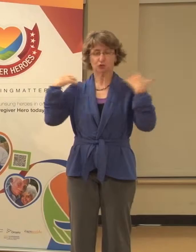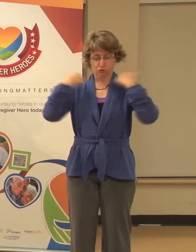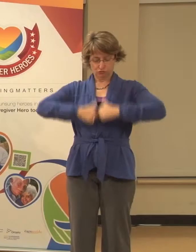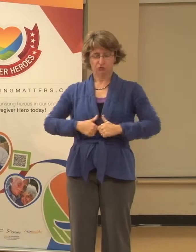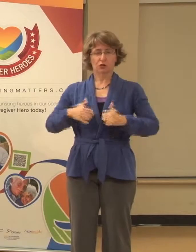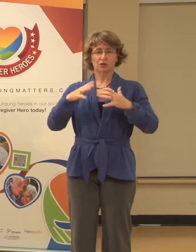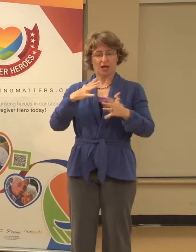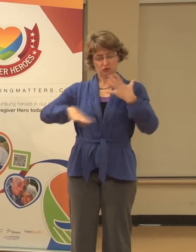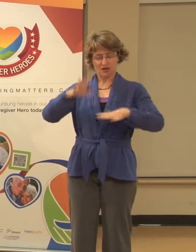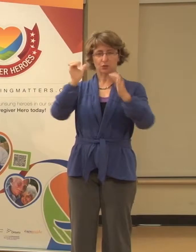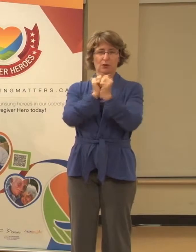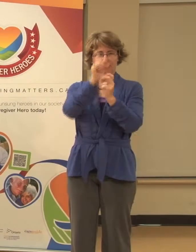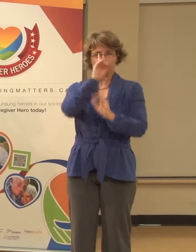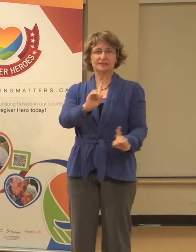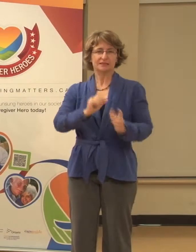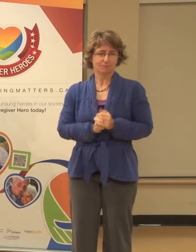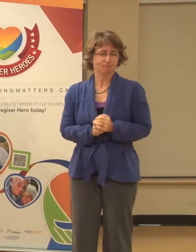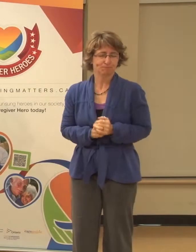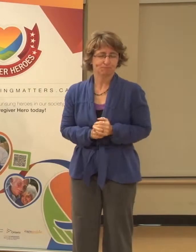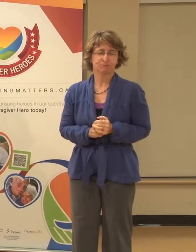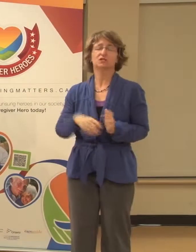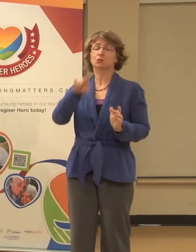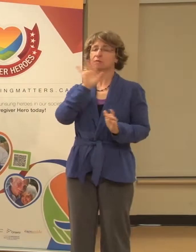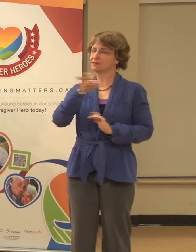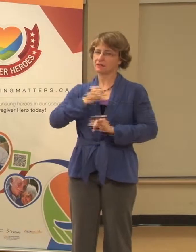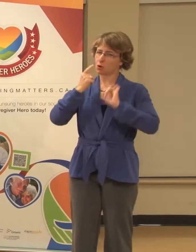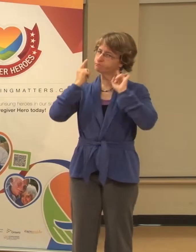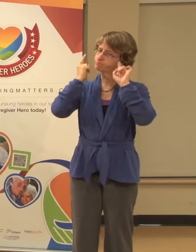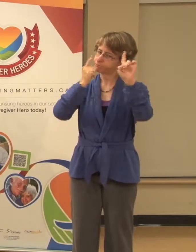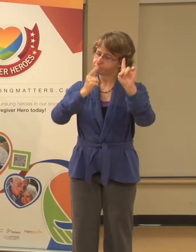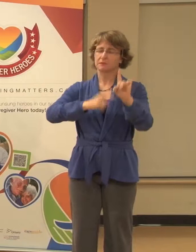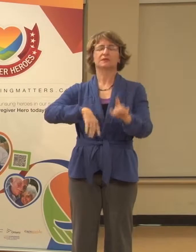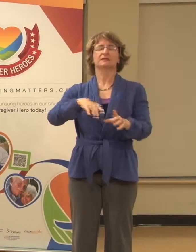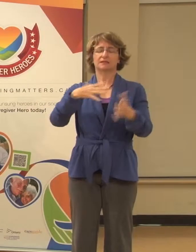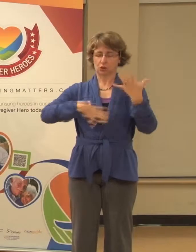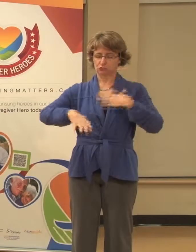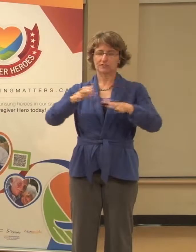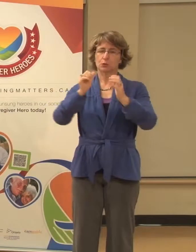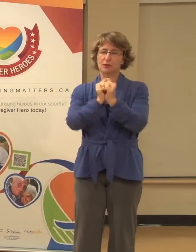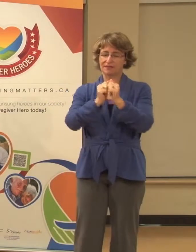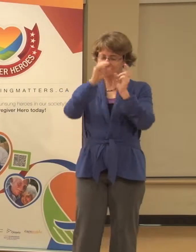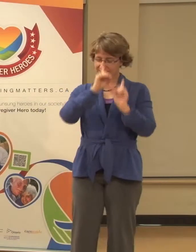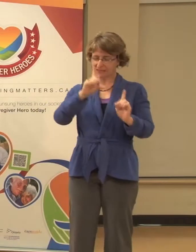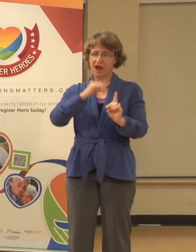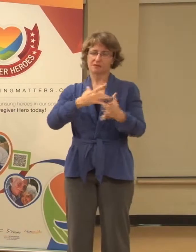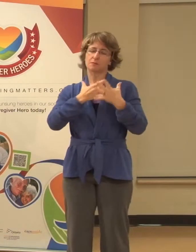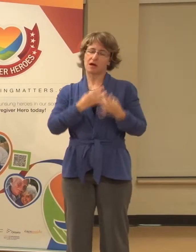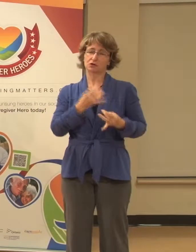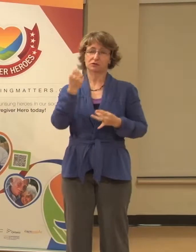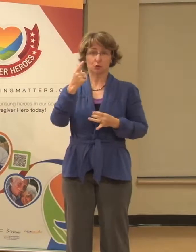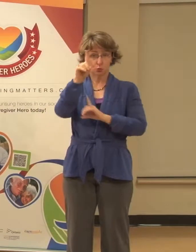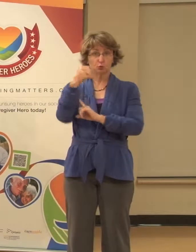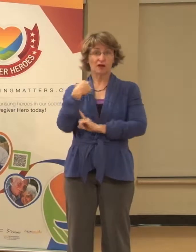dignity and compassion. So that's really what our motto is with Silvert's. We do have a